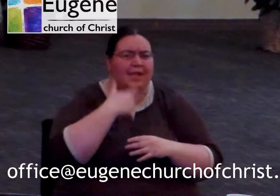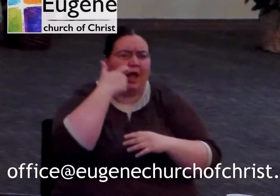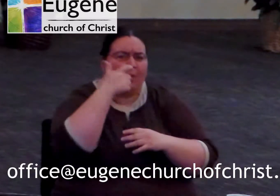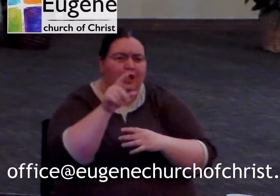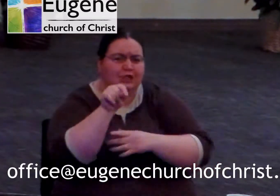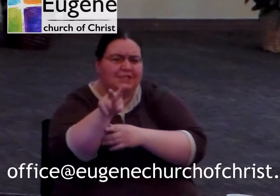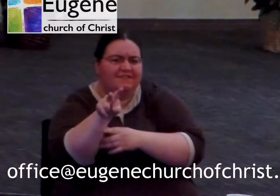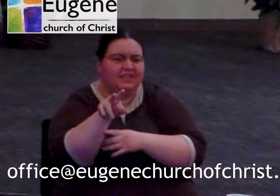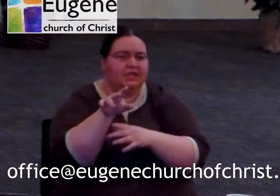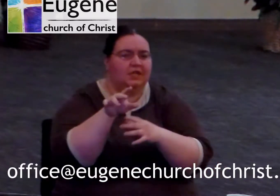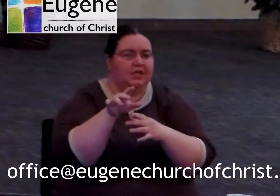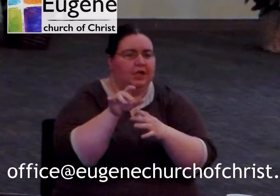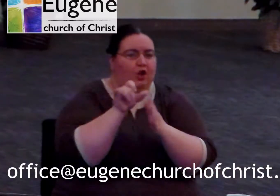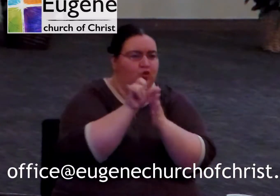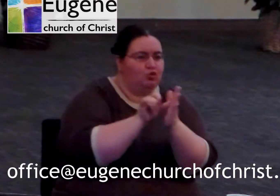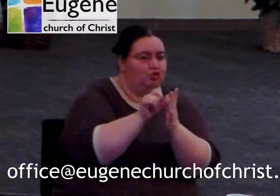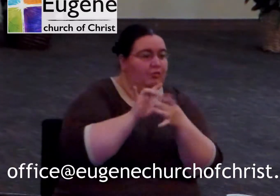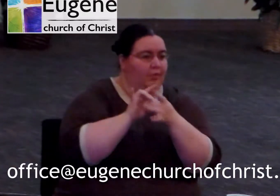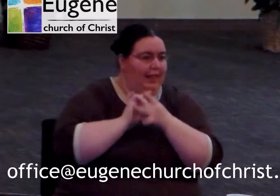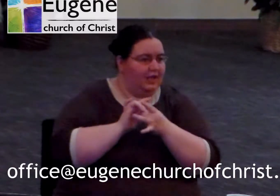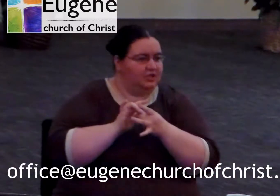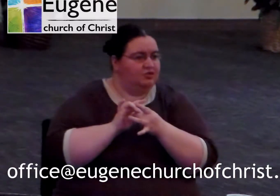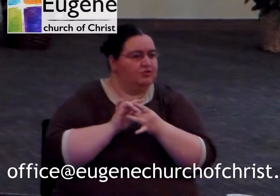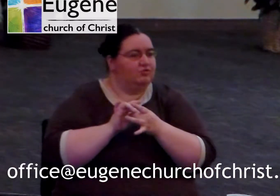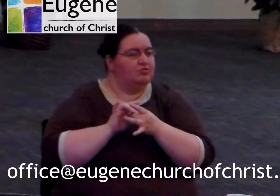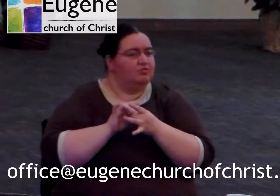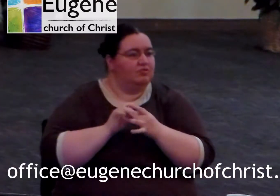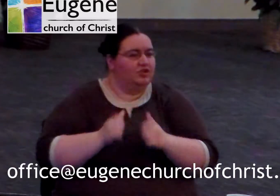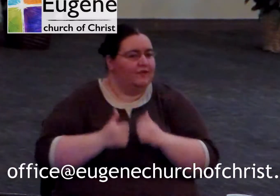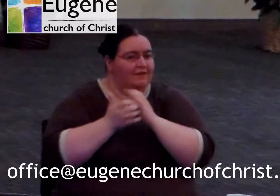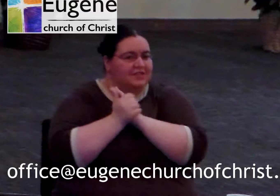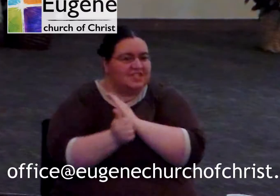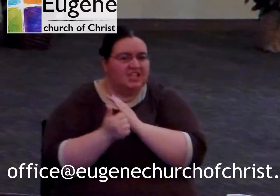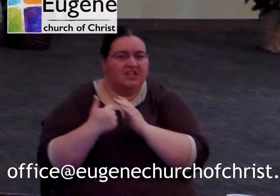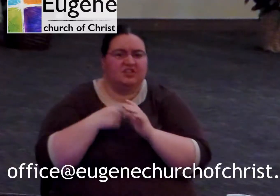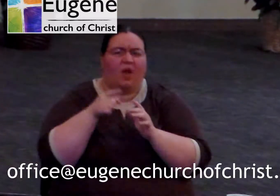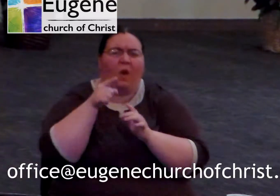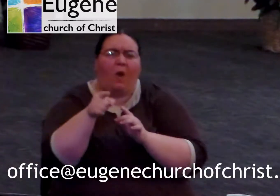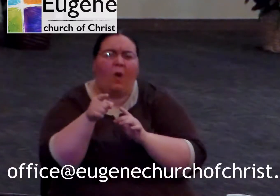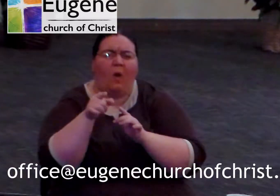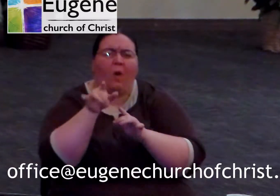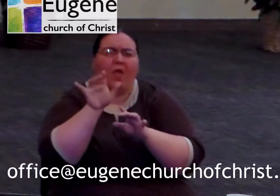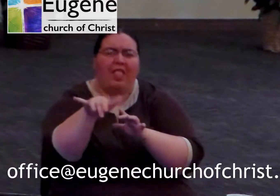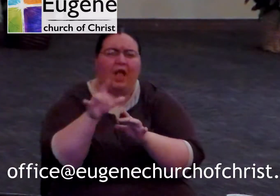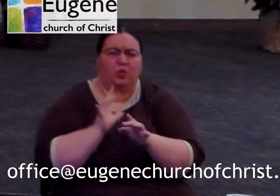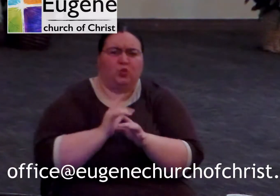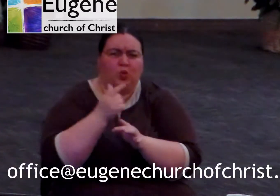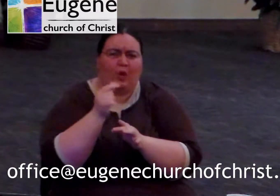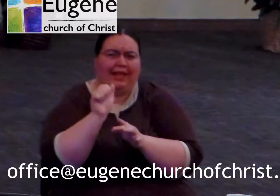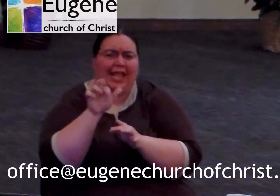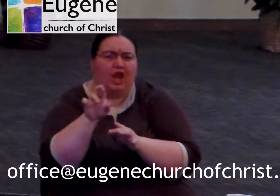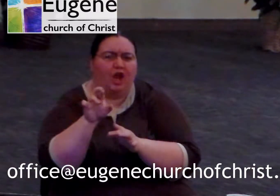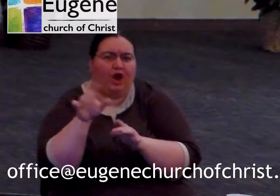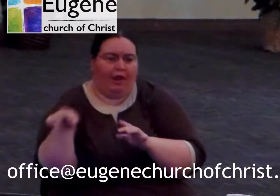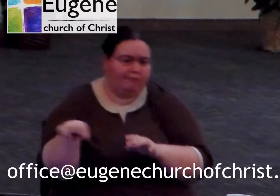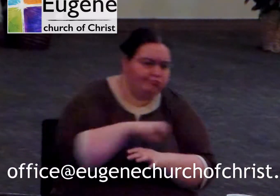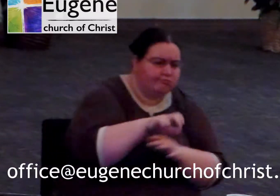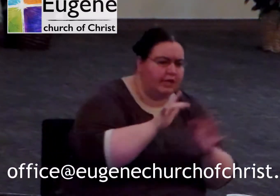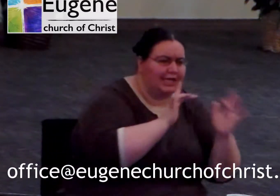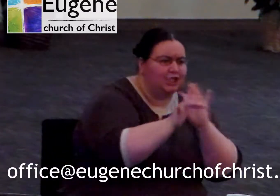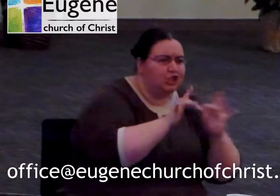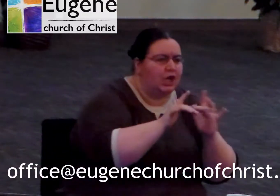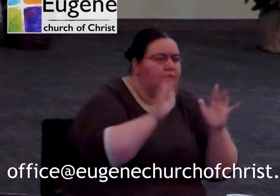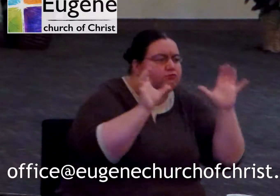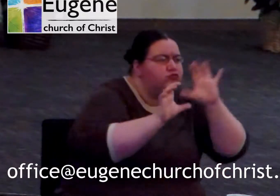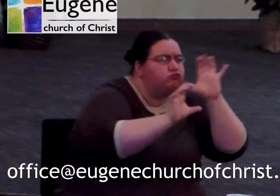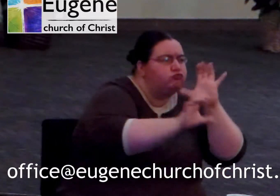right clothes and the right knives and the right axes and all of this stuff. But if I collected all of that and never went